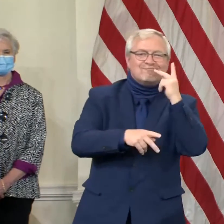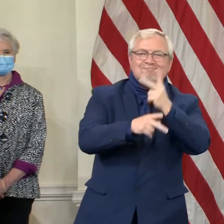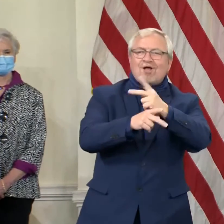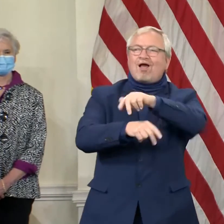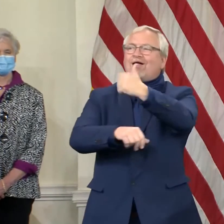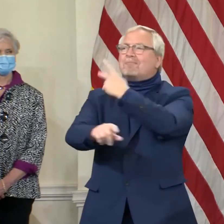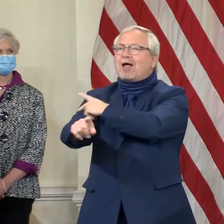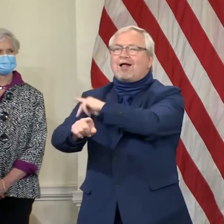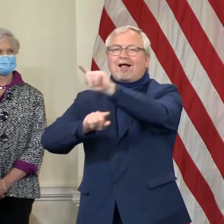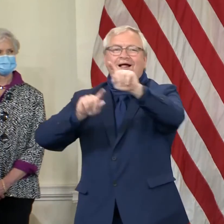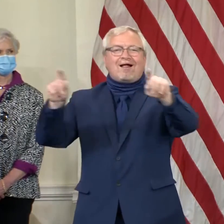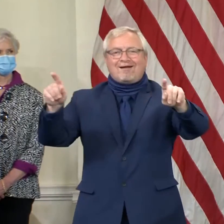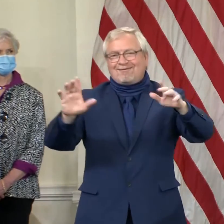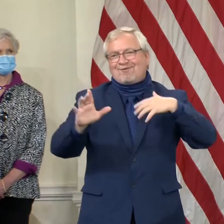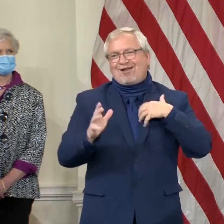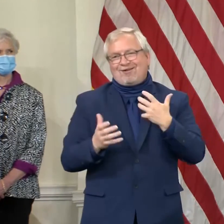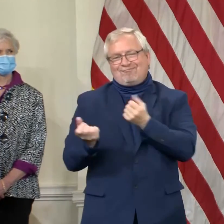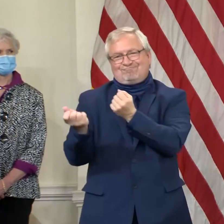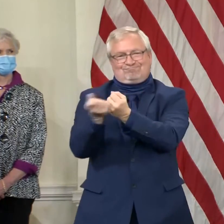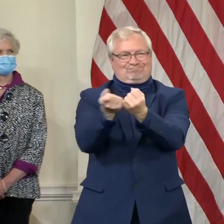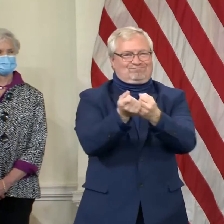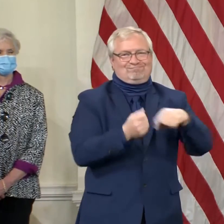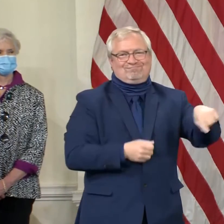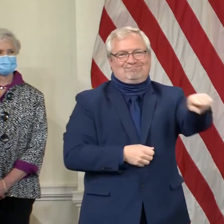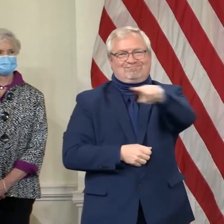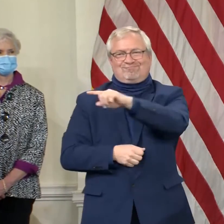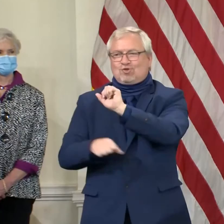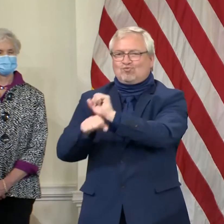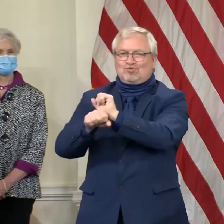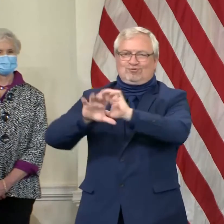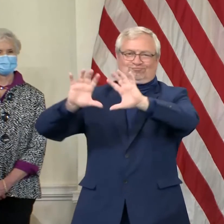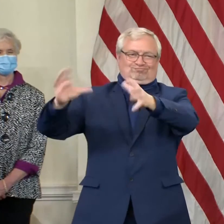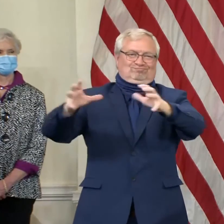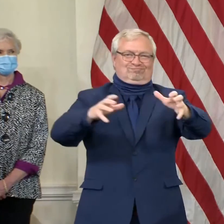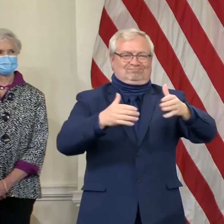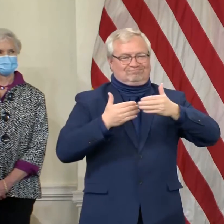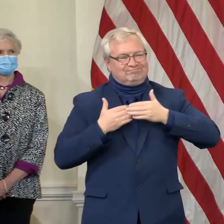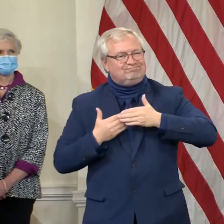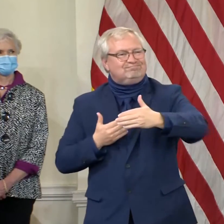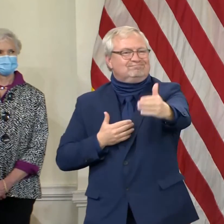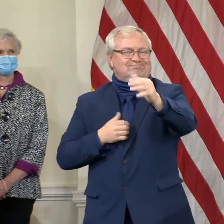And we support you in the work that you're doing through the next few weeks and months.